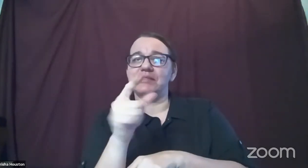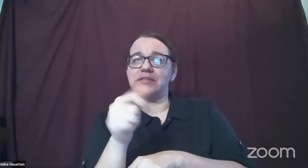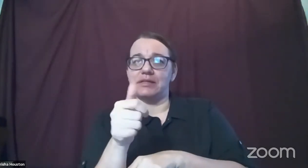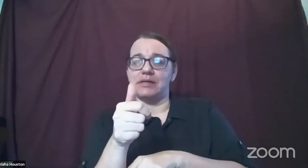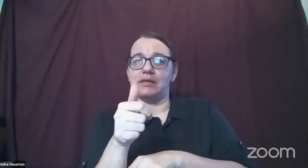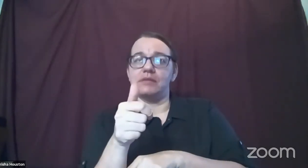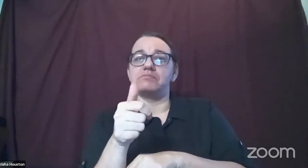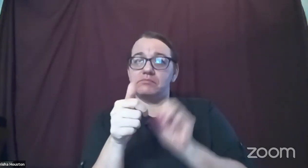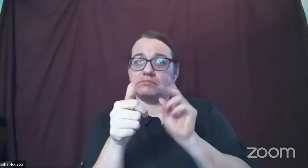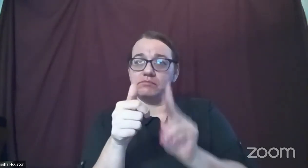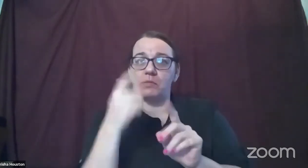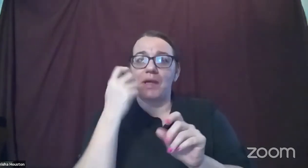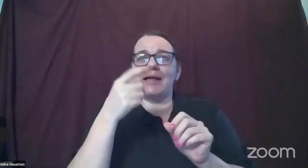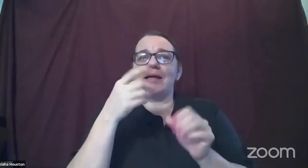probably about 11:10.